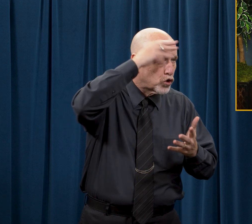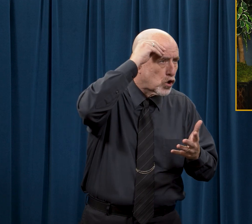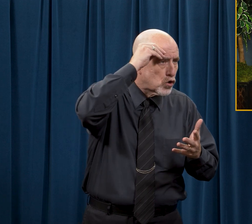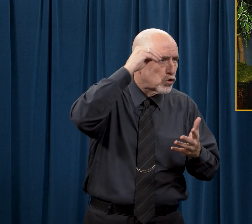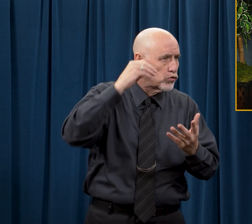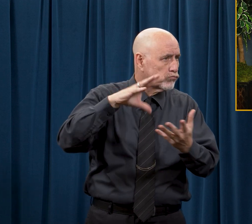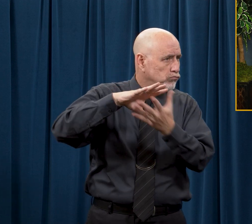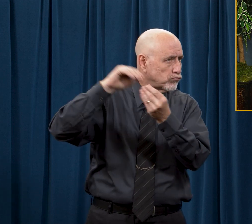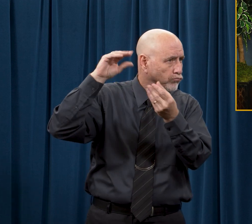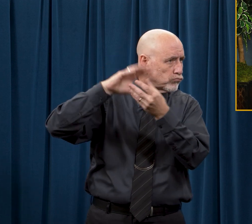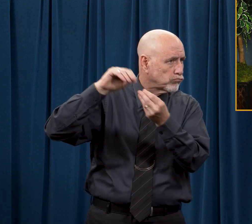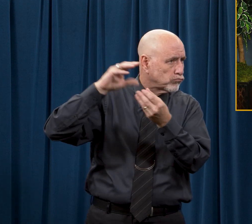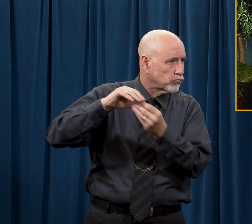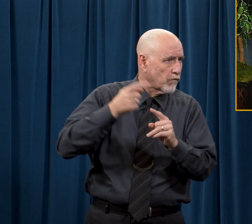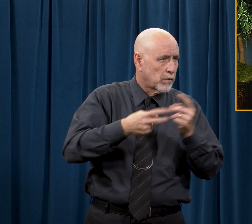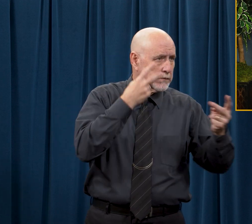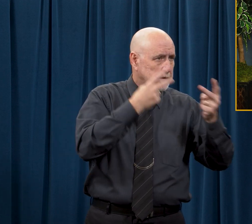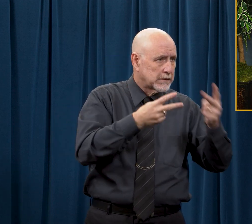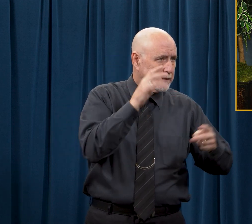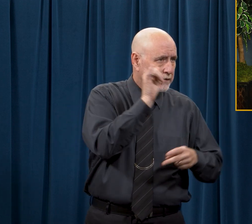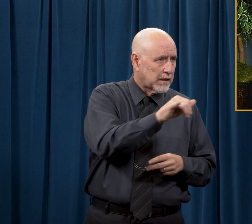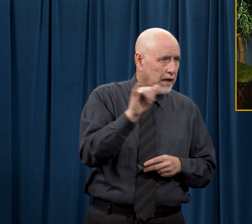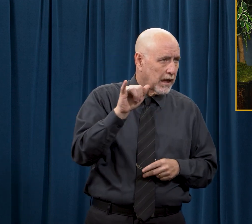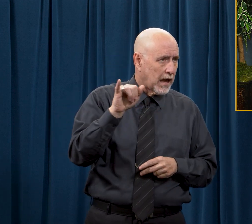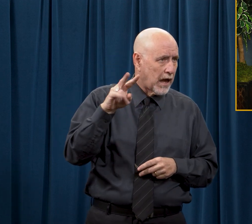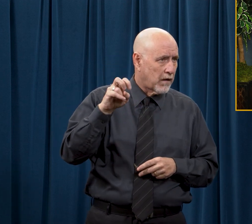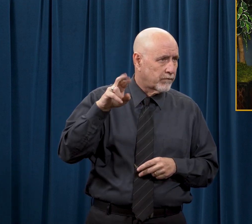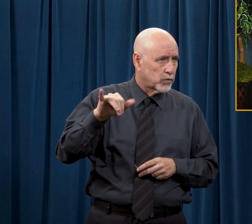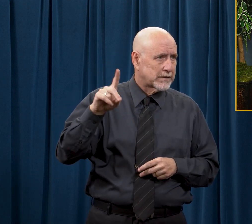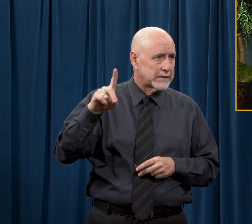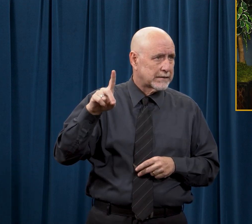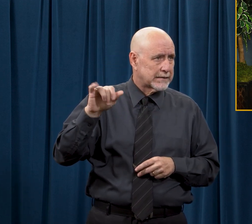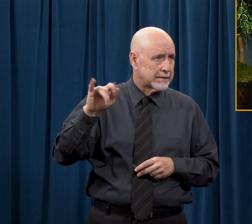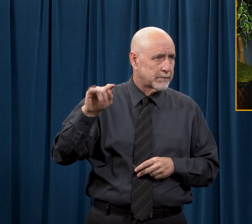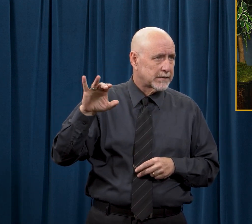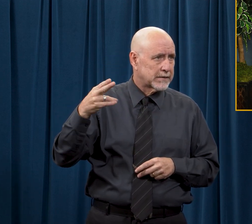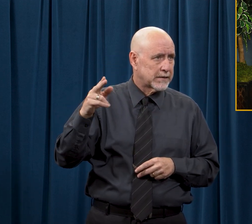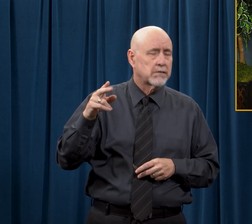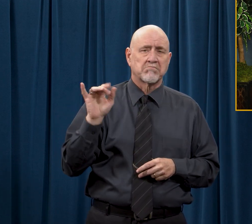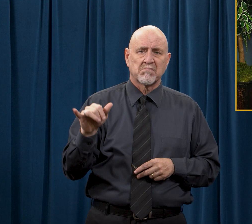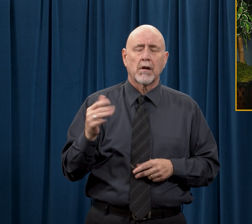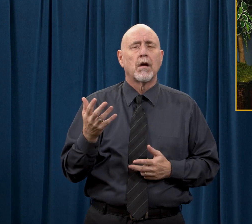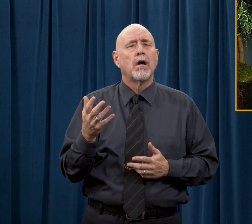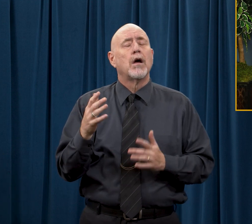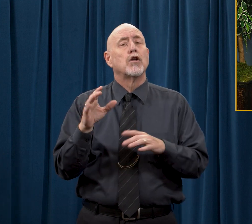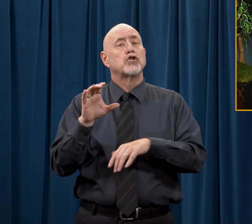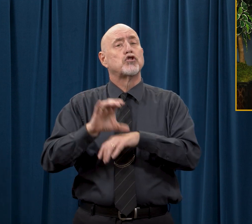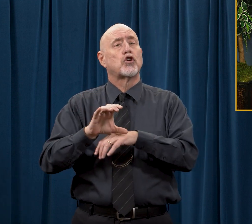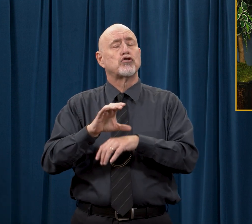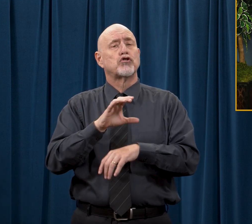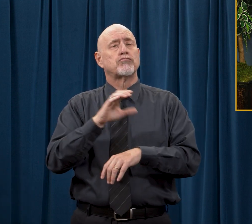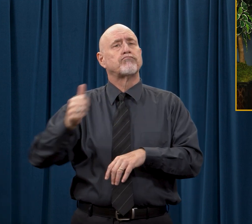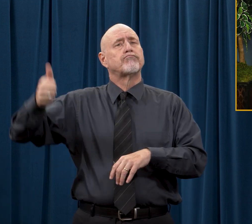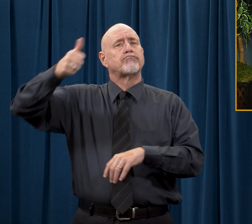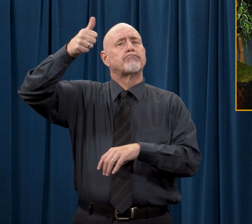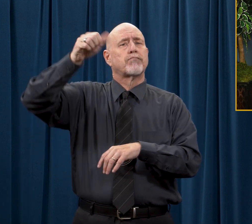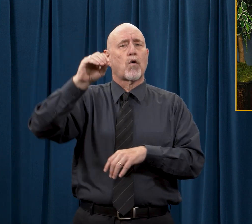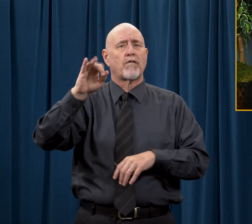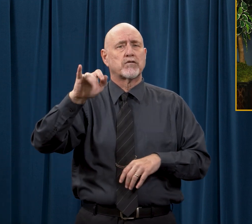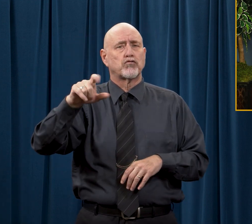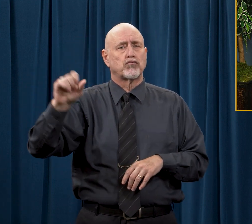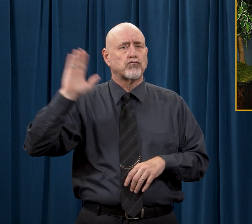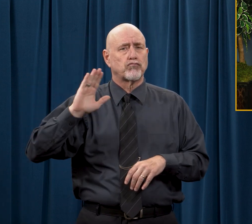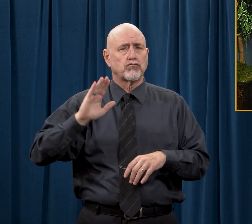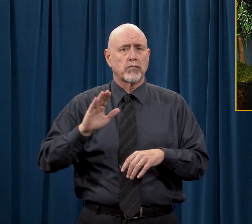would learn the Bible stories by looking at things like this ivory diptych. The officials of the church during the